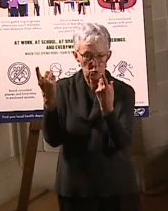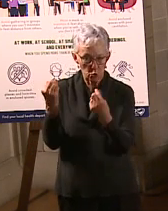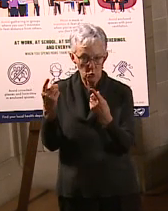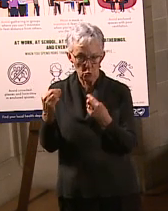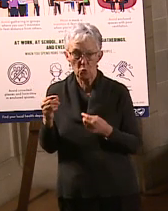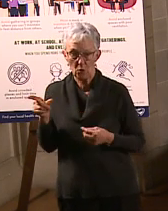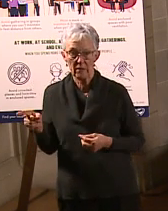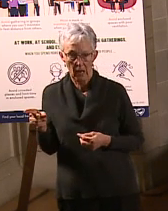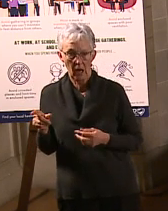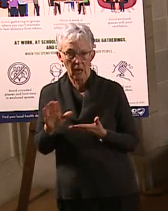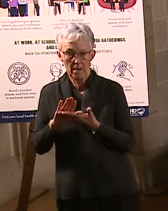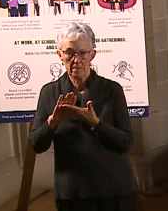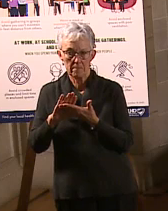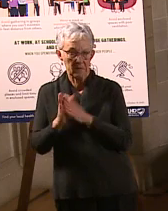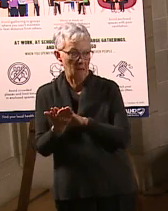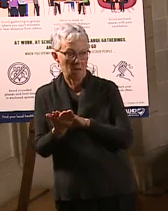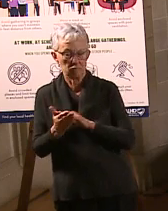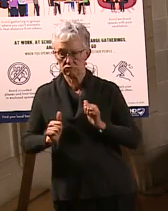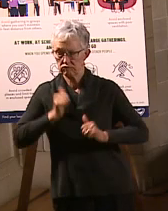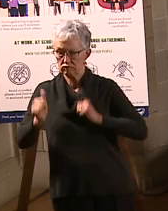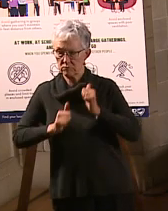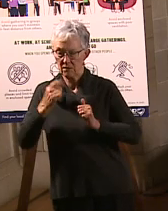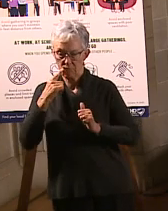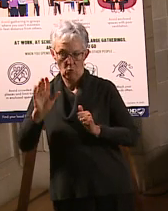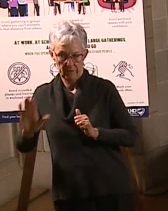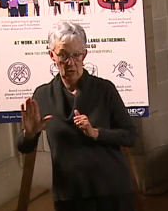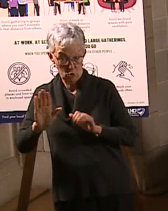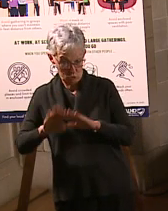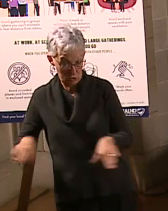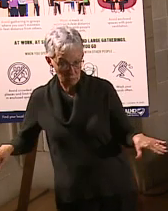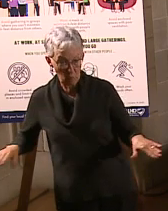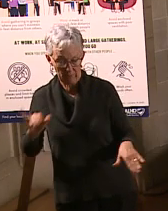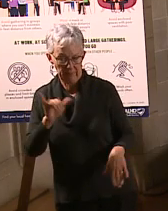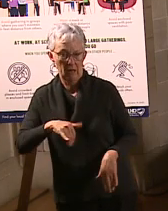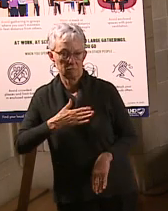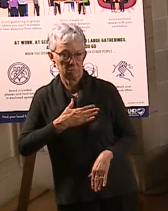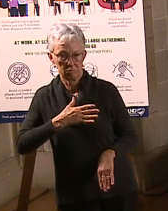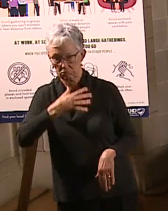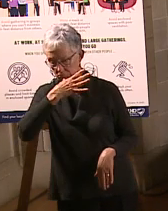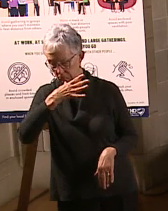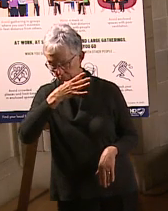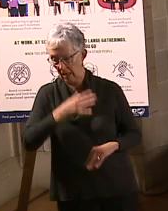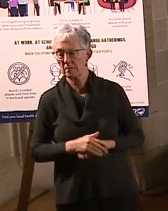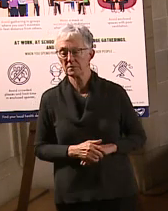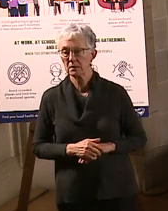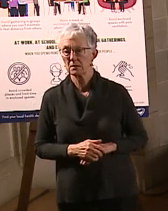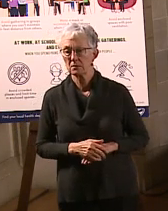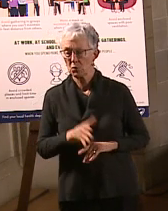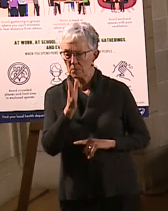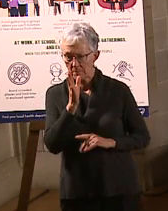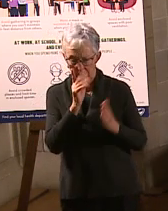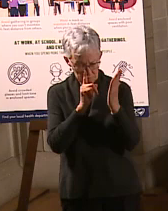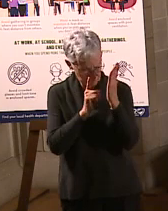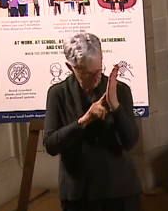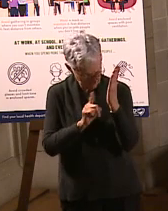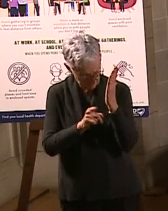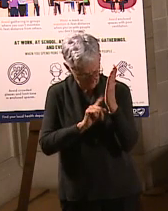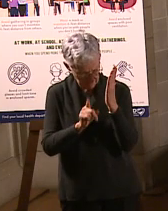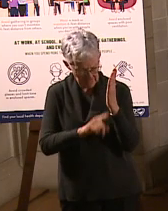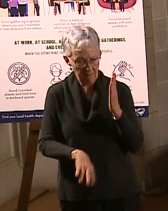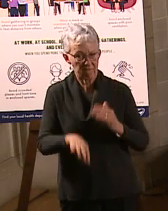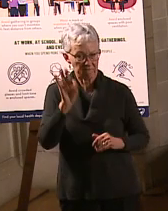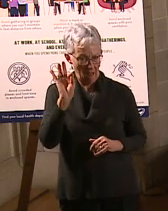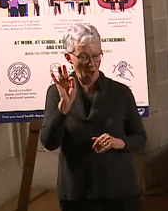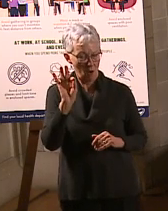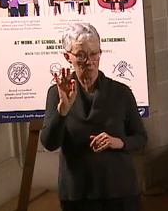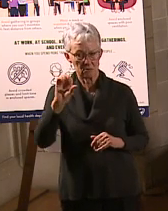with a lot of research, a lot of time, we found out about the scholarship in Ohio. And from 6th grade through 12th grade, I attended